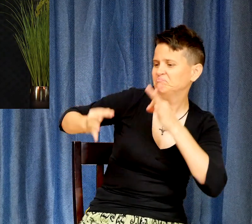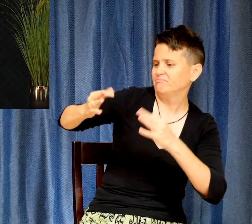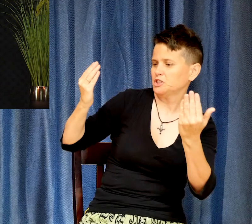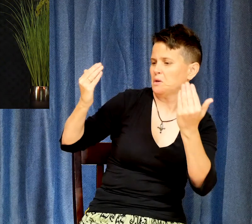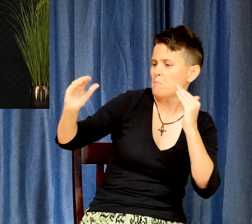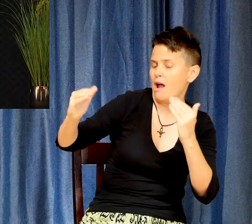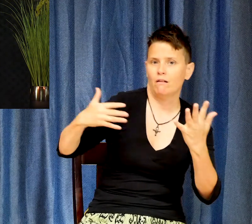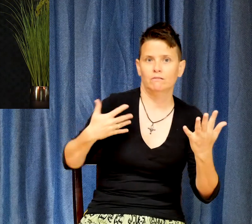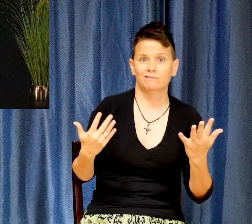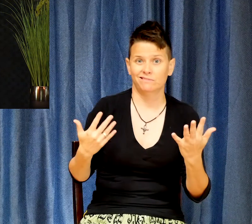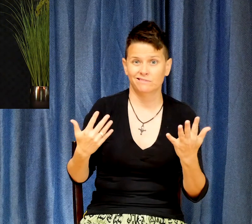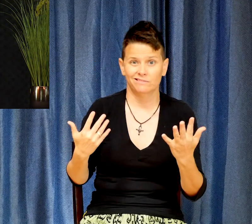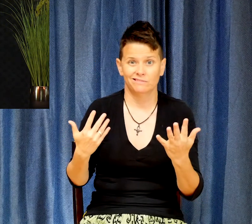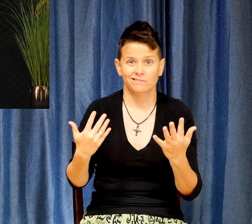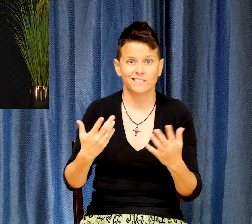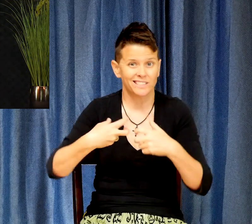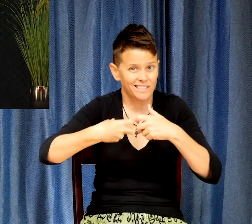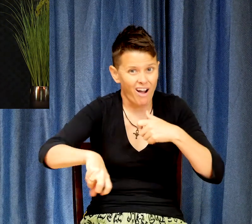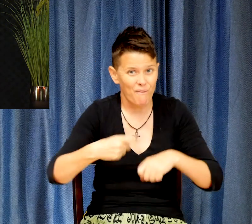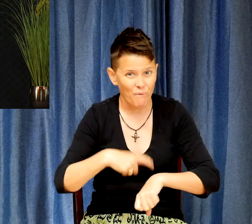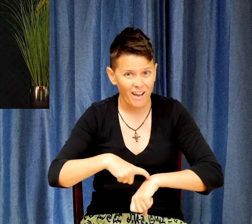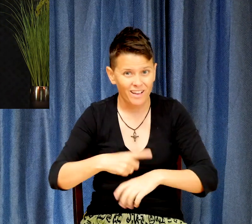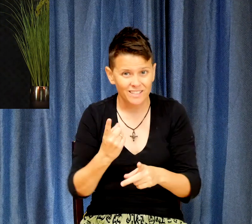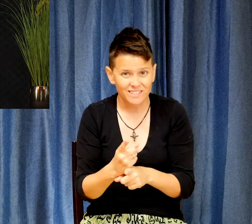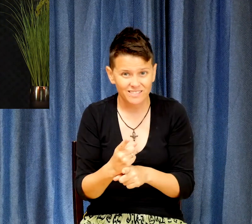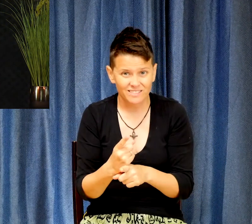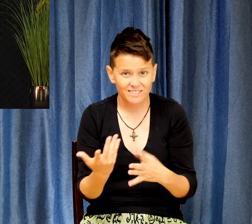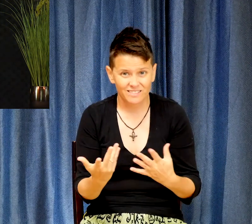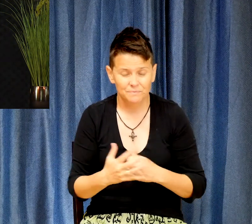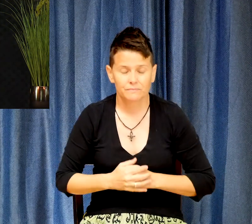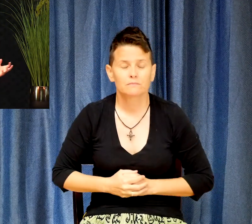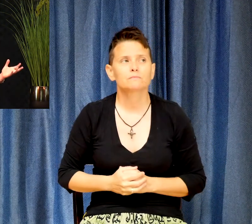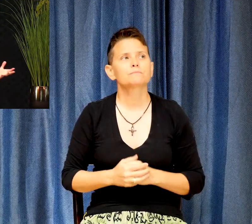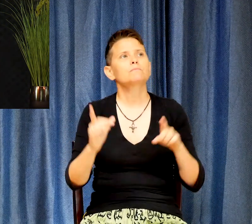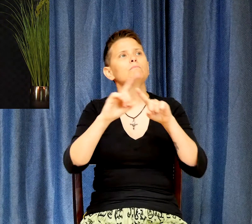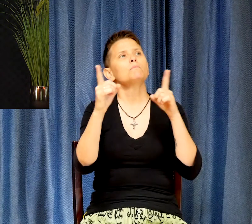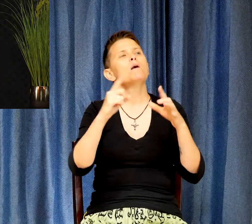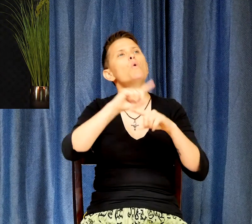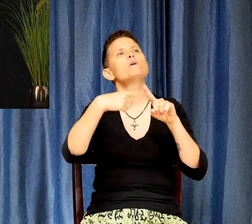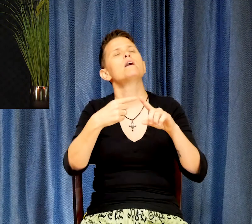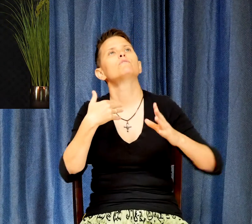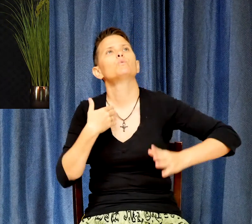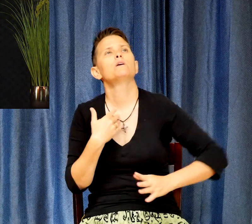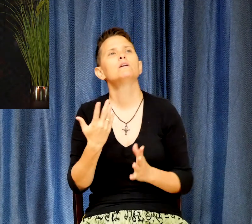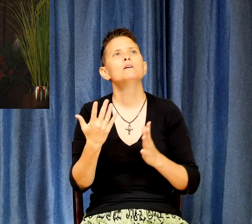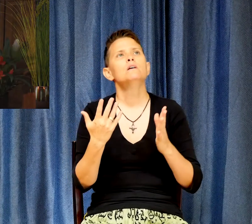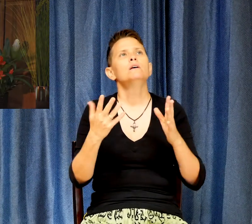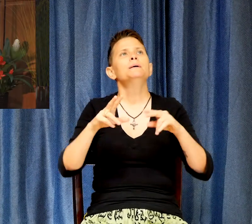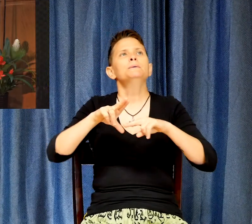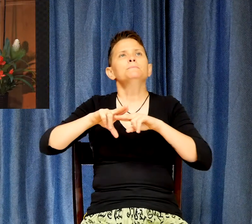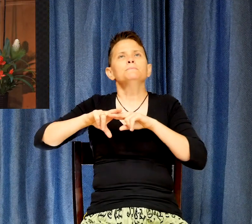But when we are willing to lean back into our beingness, we can see the oneness. We can feel the